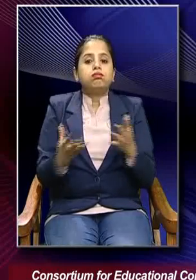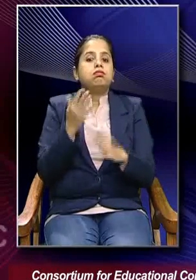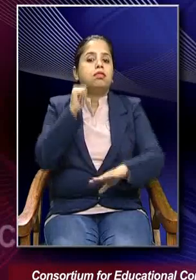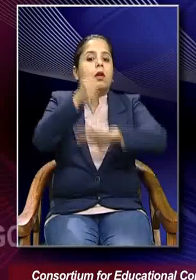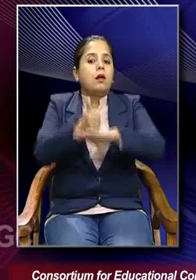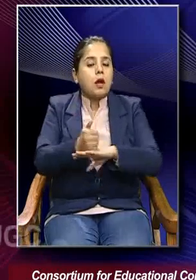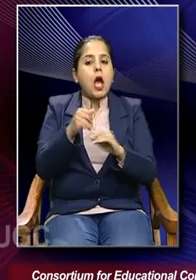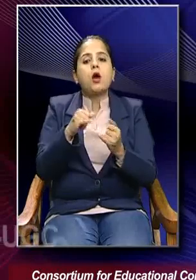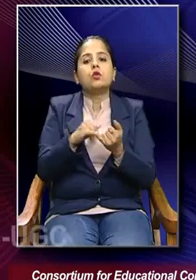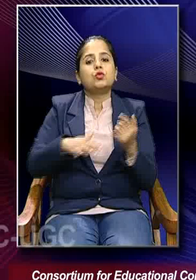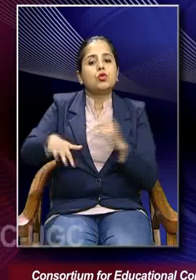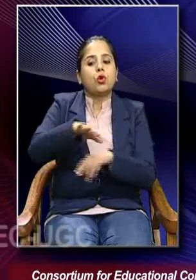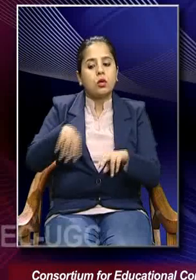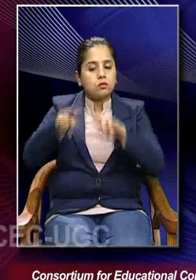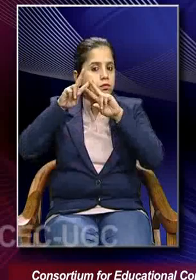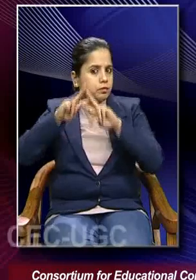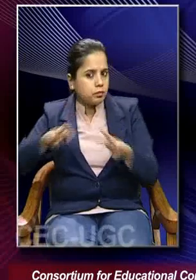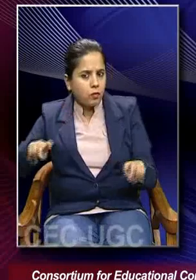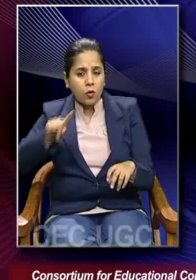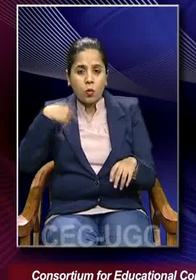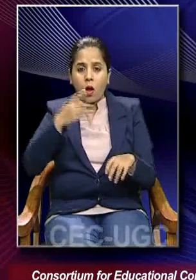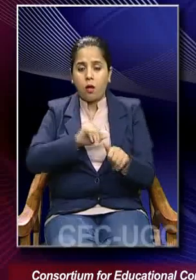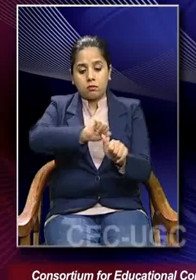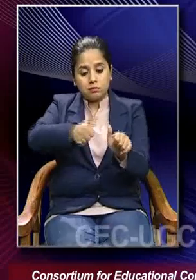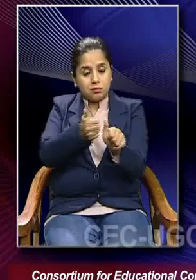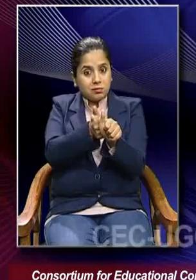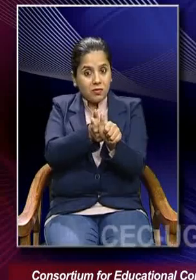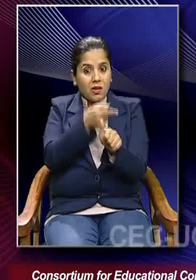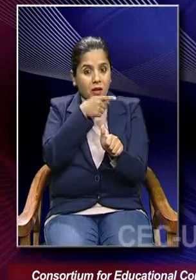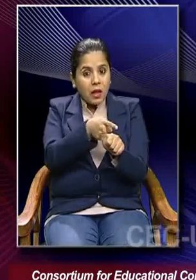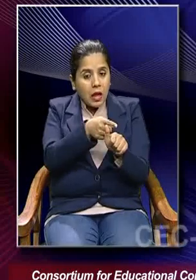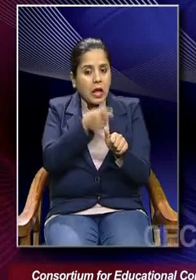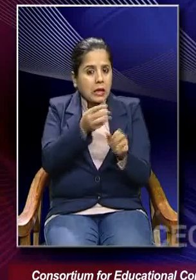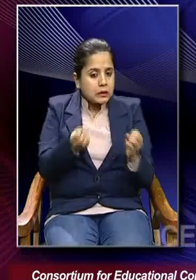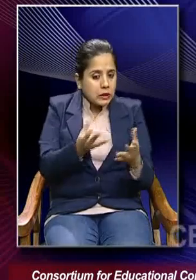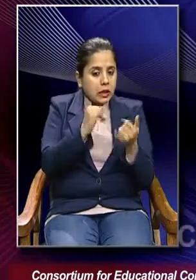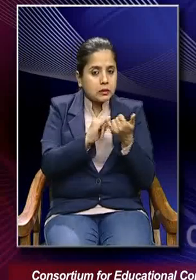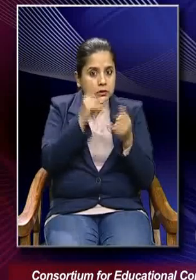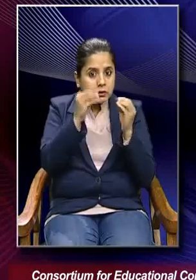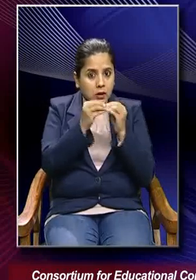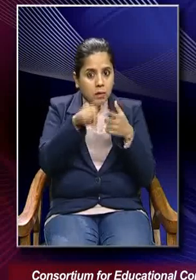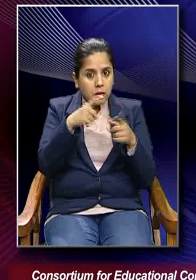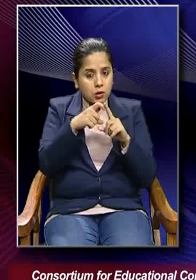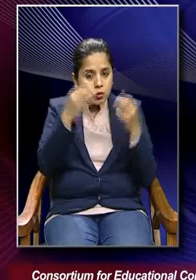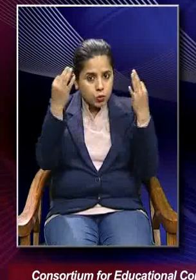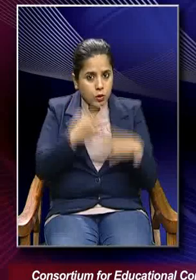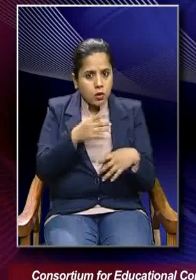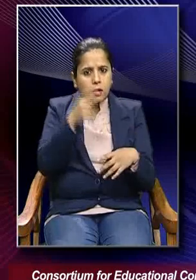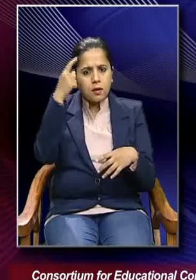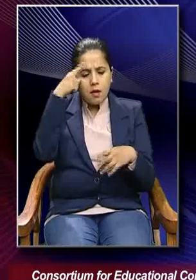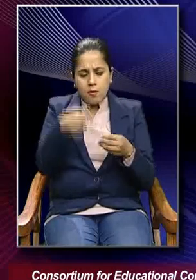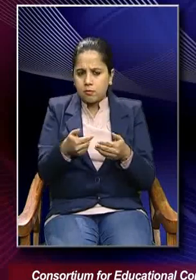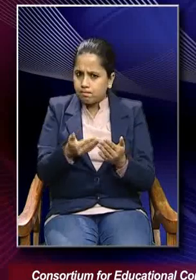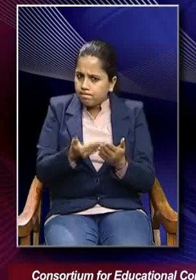in sociology, or those who were behind the emergence of the discipline, were kind of putting forward